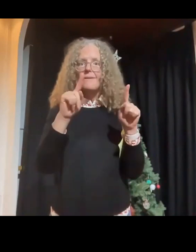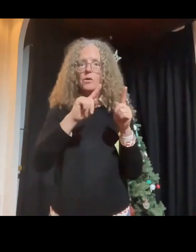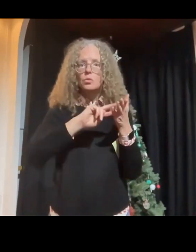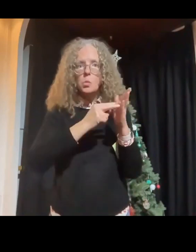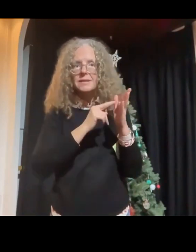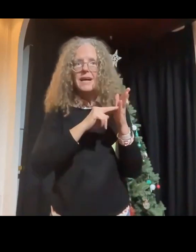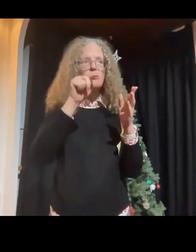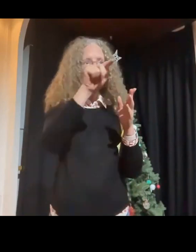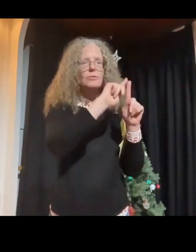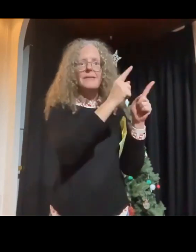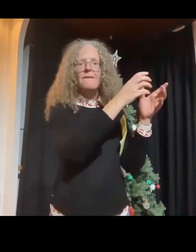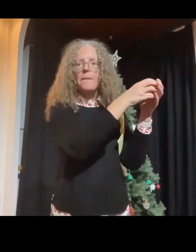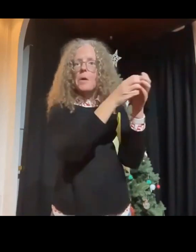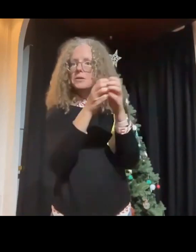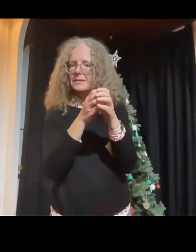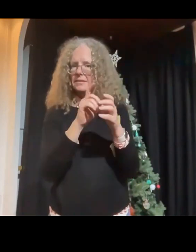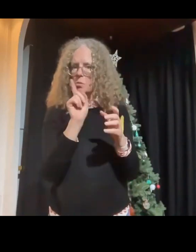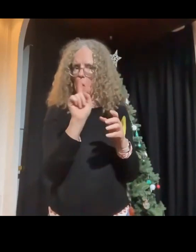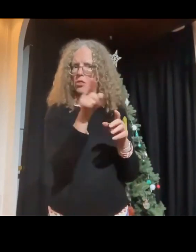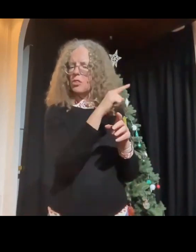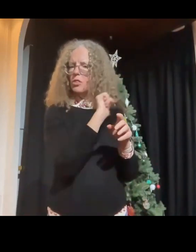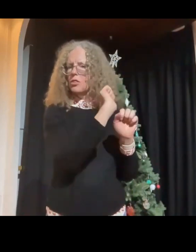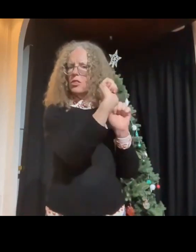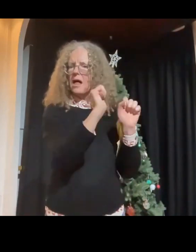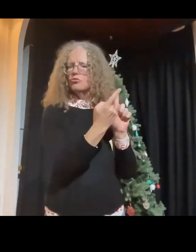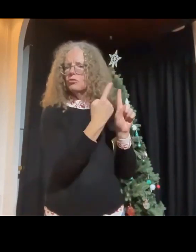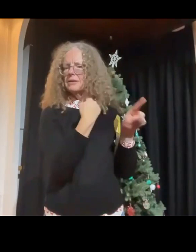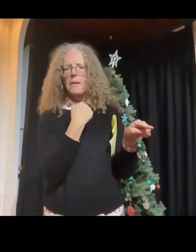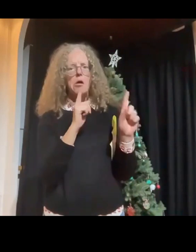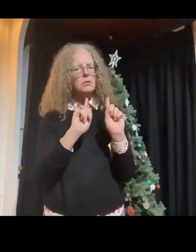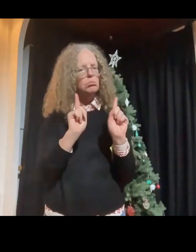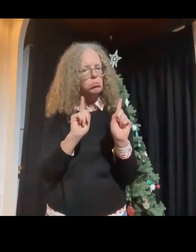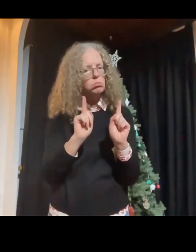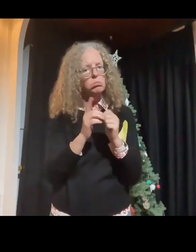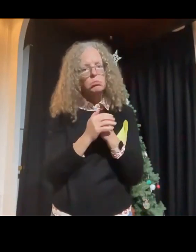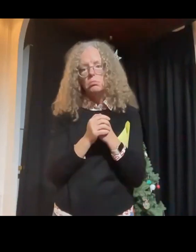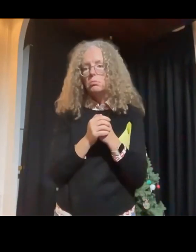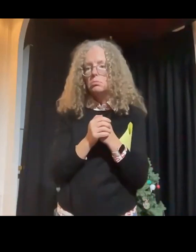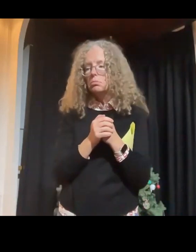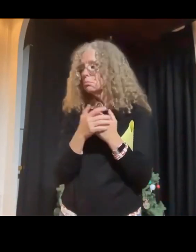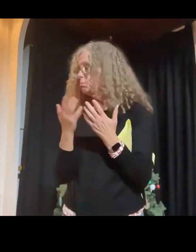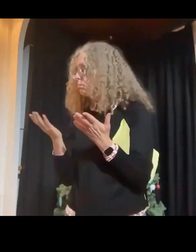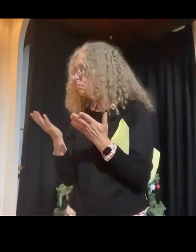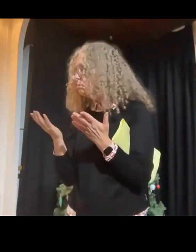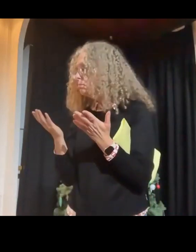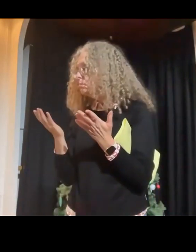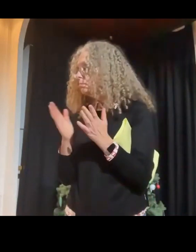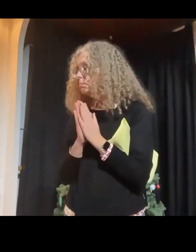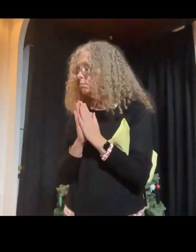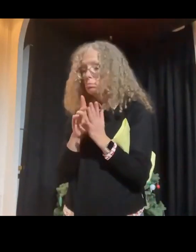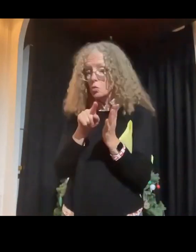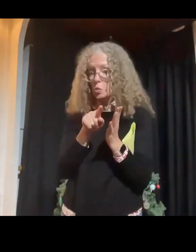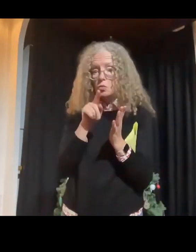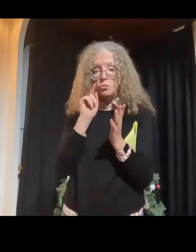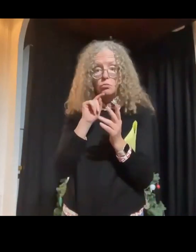whether the recommendations that you've come up with have actually been disseminated or presented to different organisations and what their responses have been to the